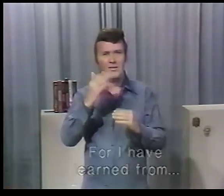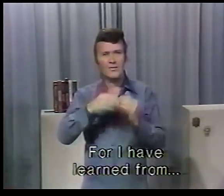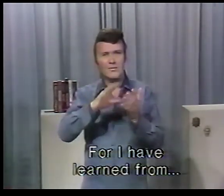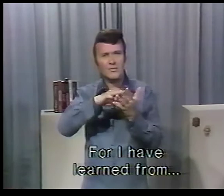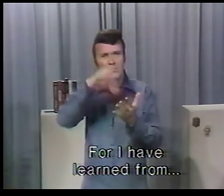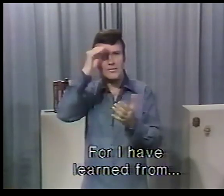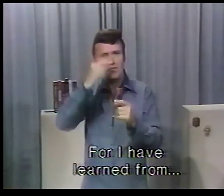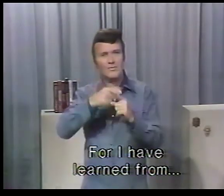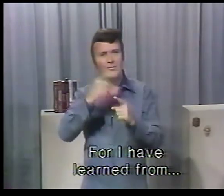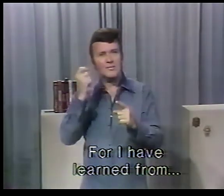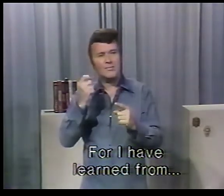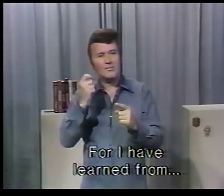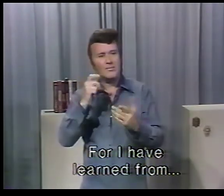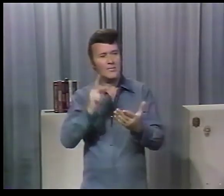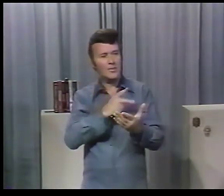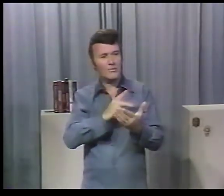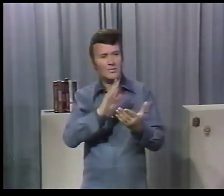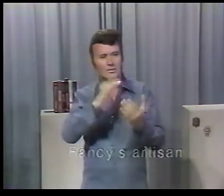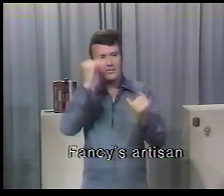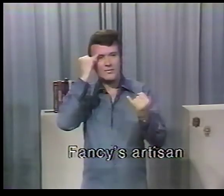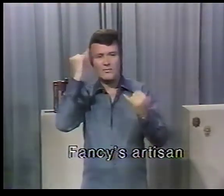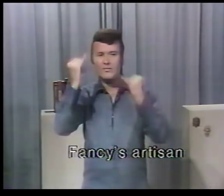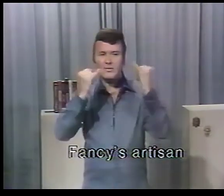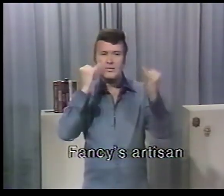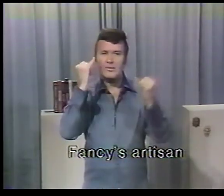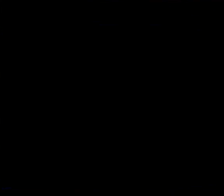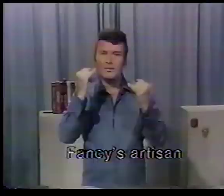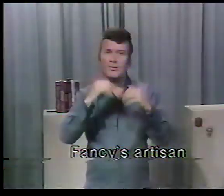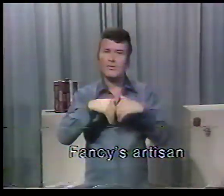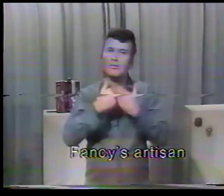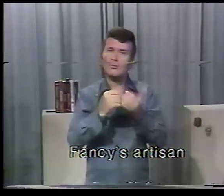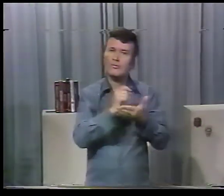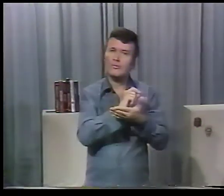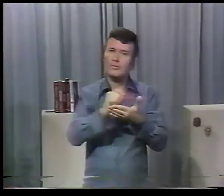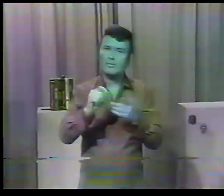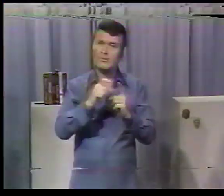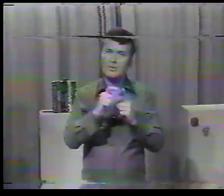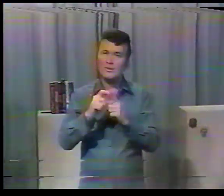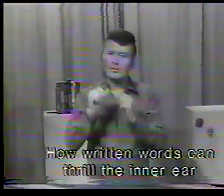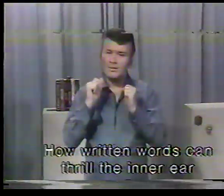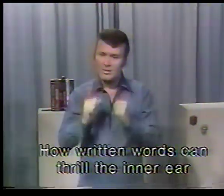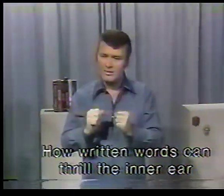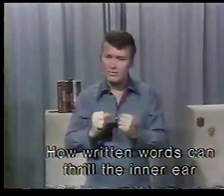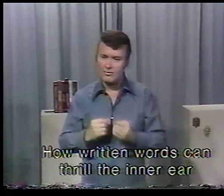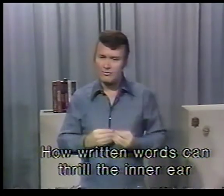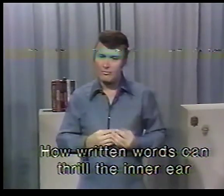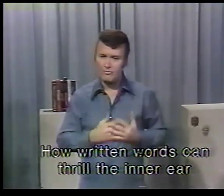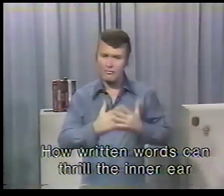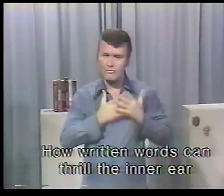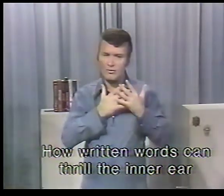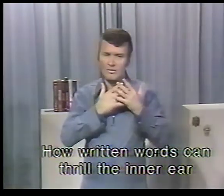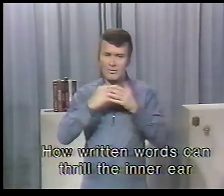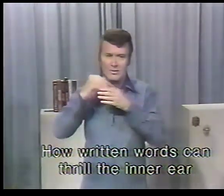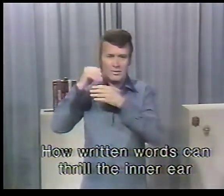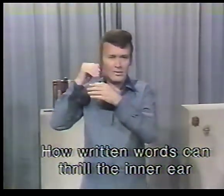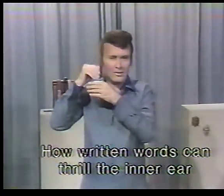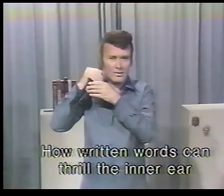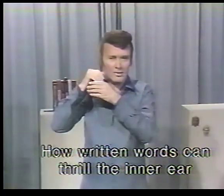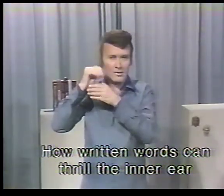for I have learned from fancy's artisan how written words can thrill the inner